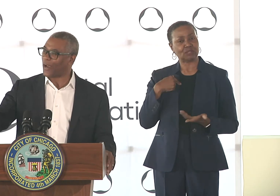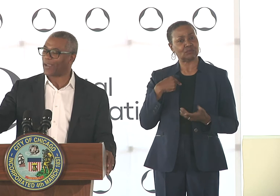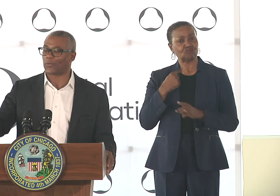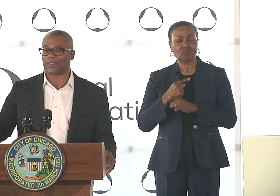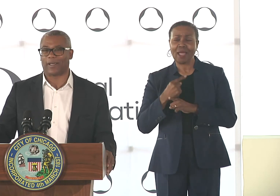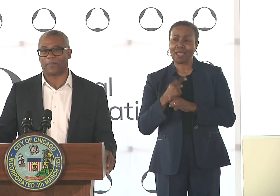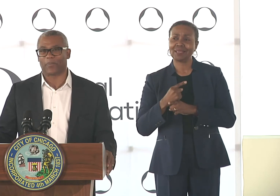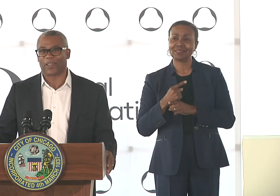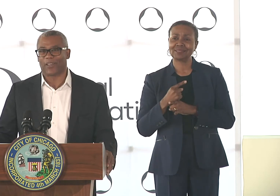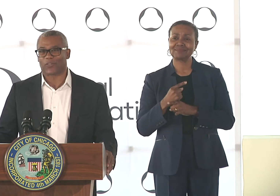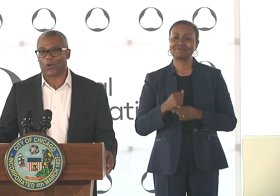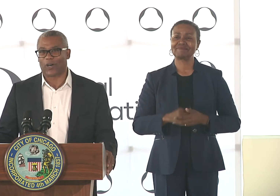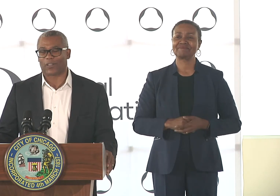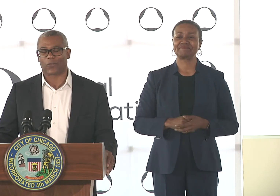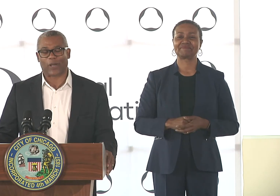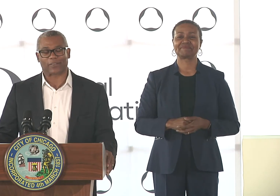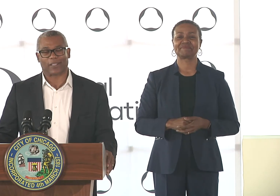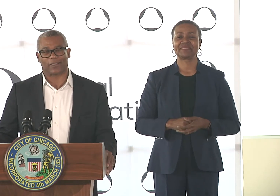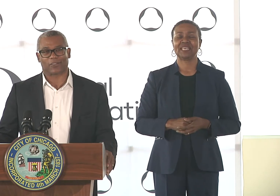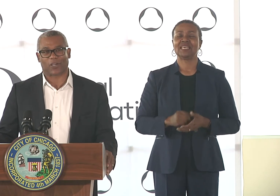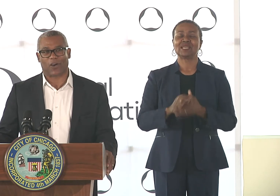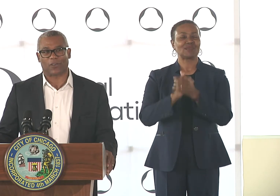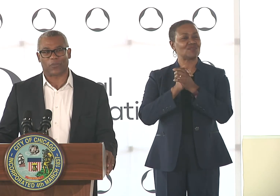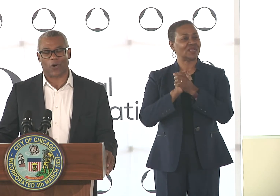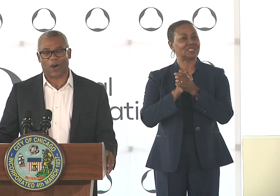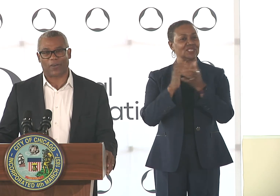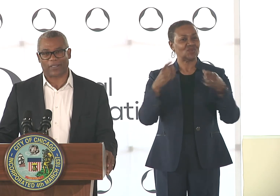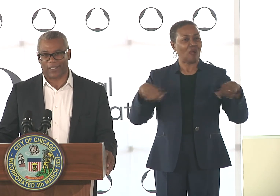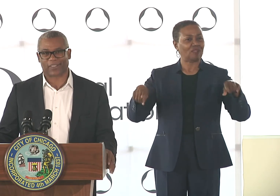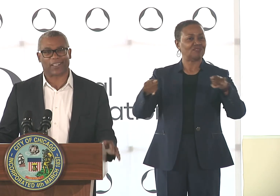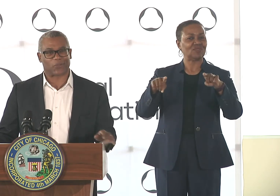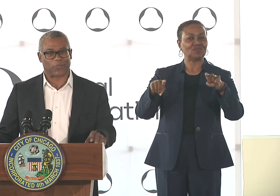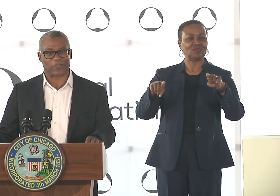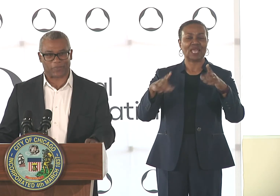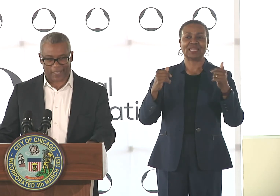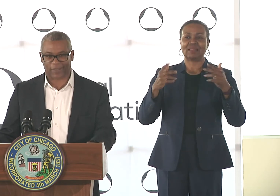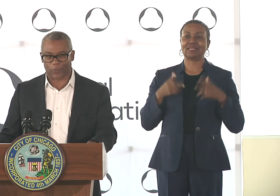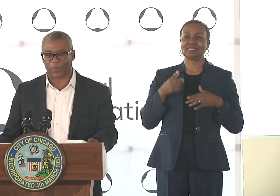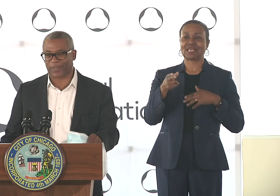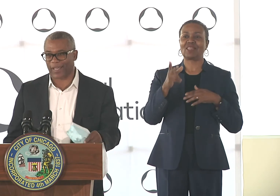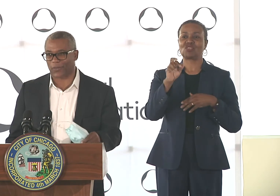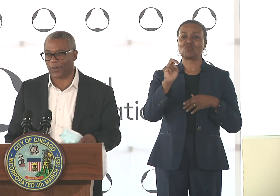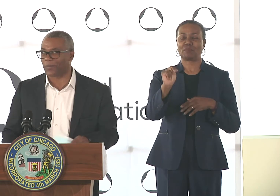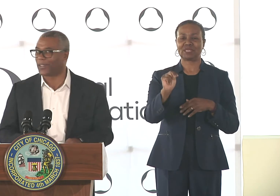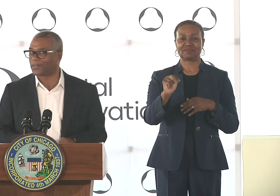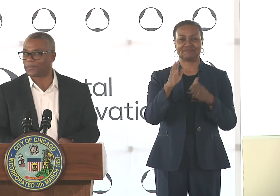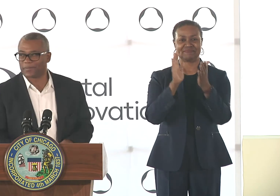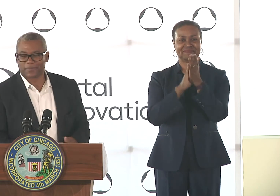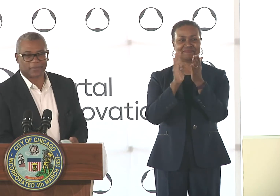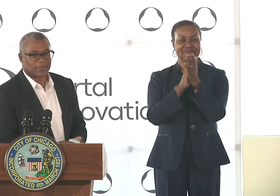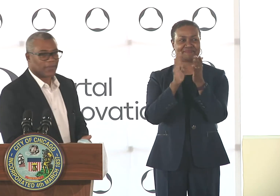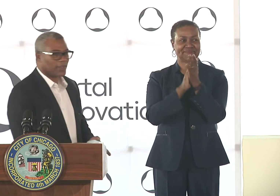right track with them. So congratulations to all of you all, and let's cut the rhythm. Thank you.